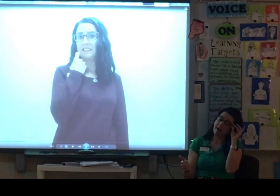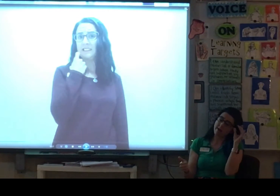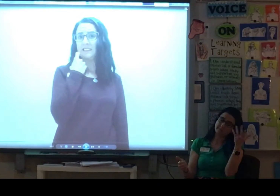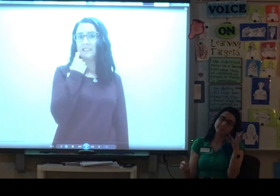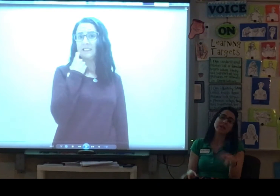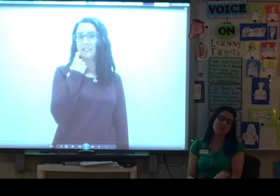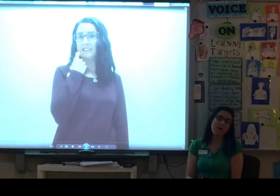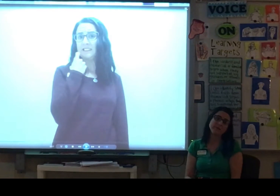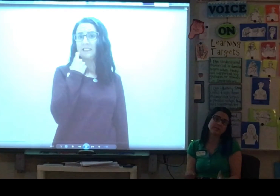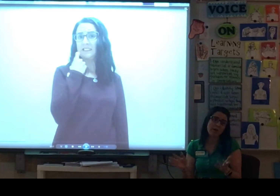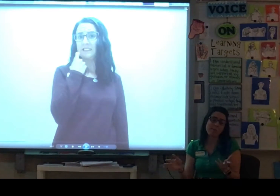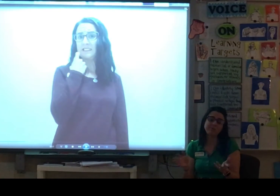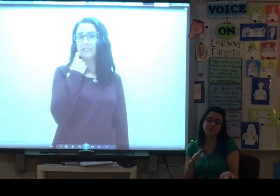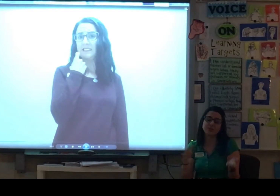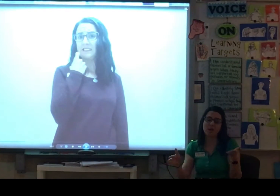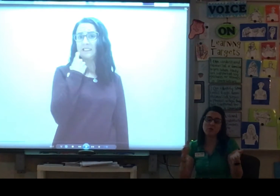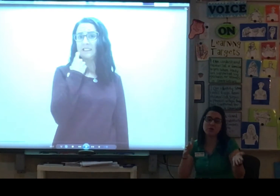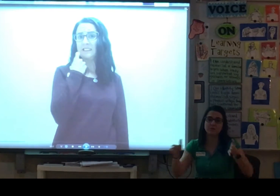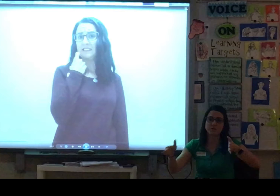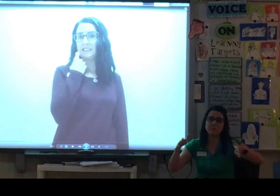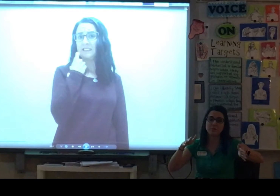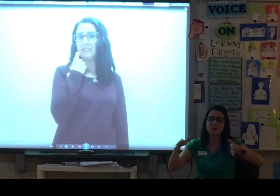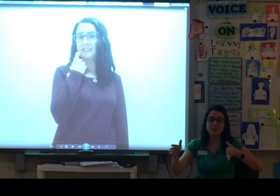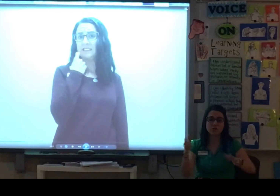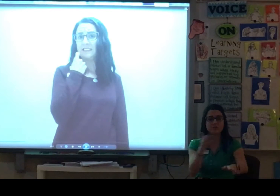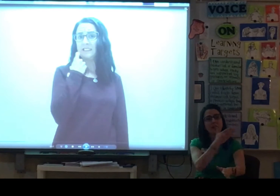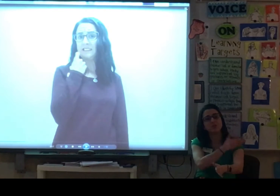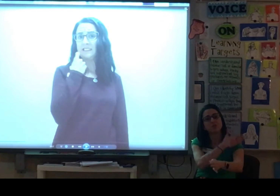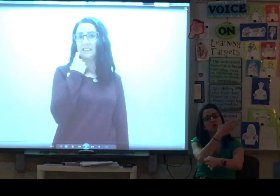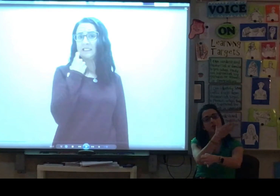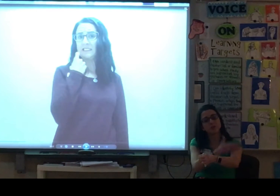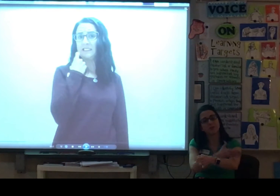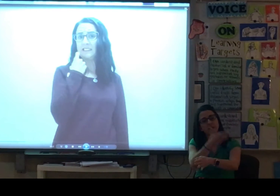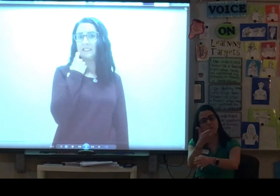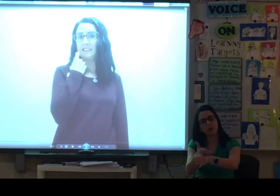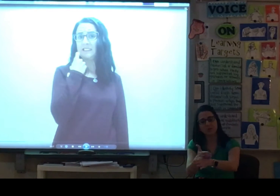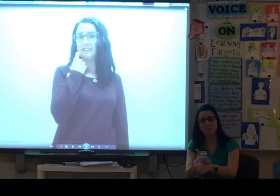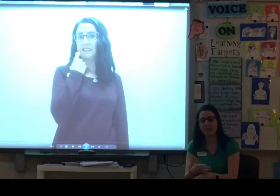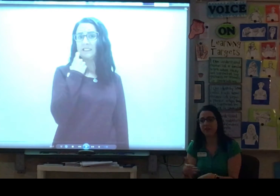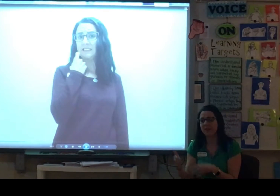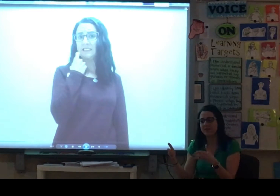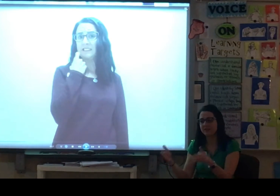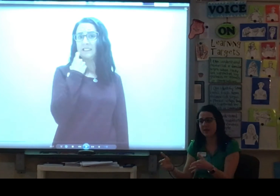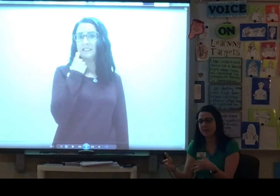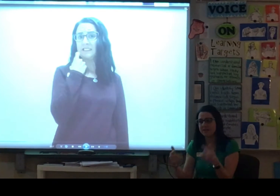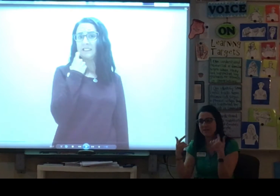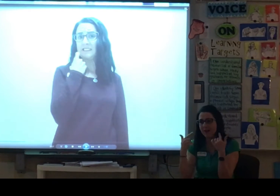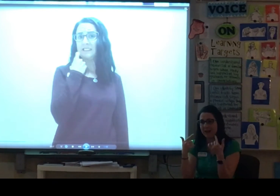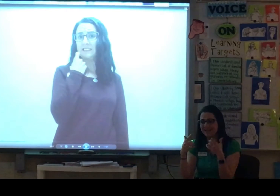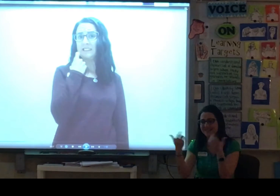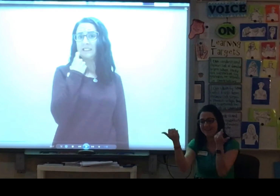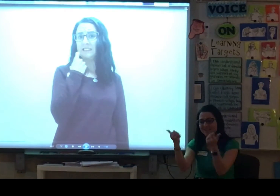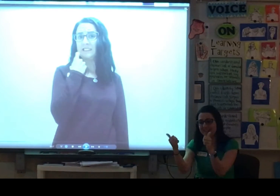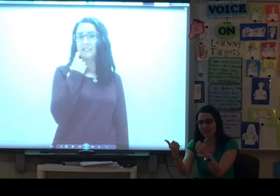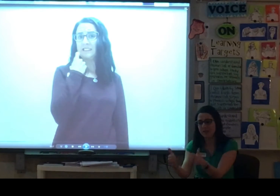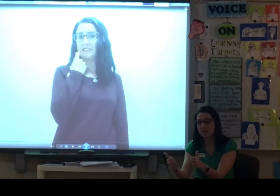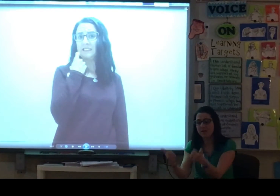But anyway, so just know those are two signs you could use for get worse, but I think in this case, my eyesight is